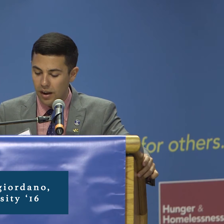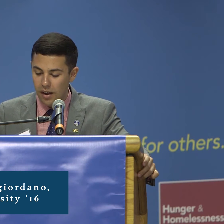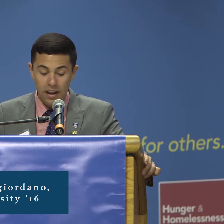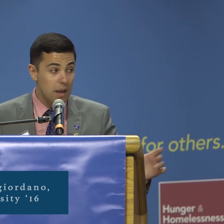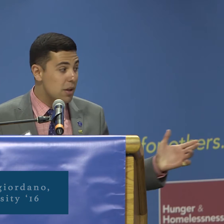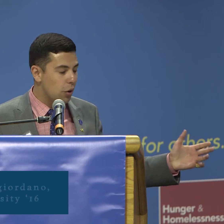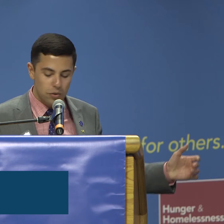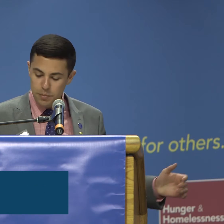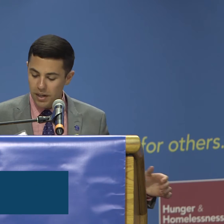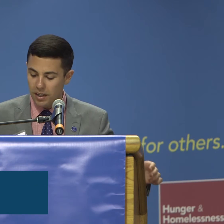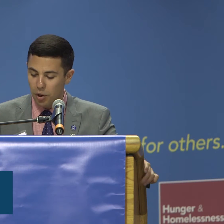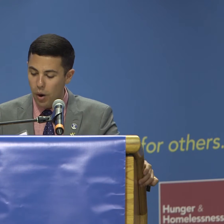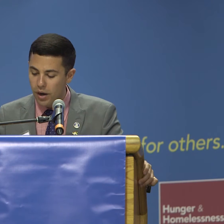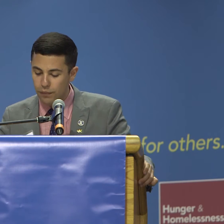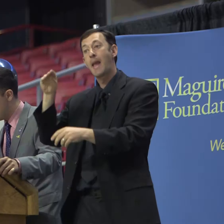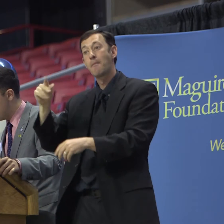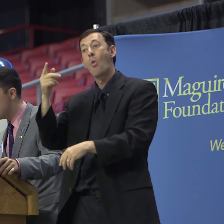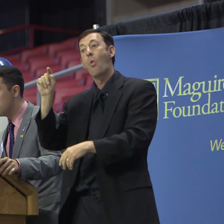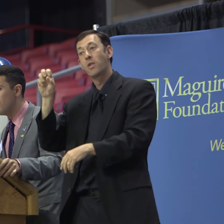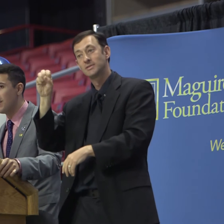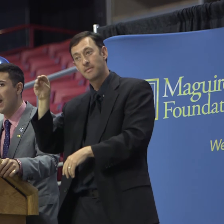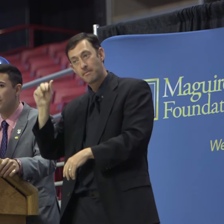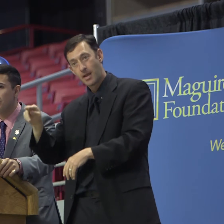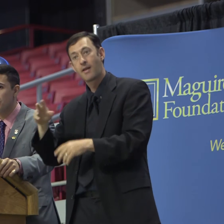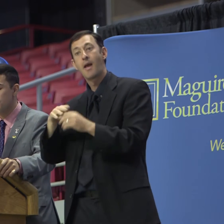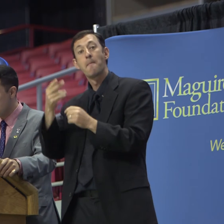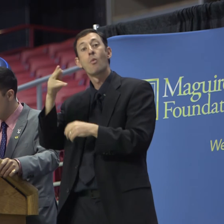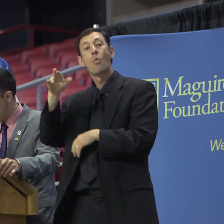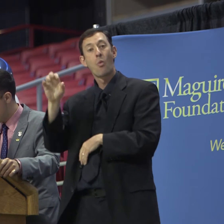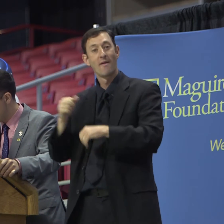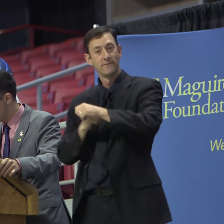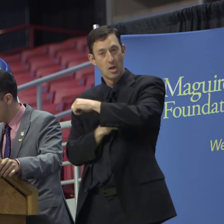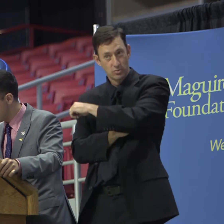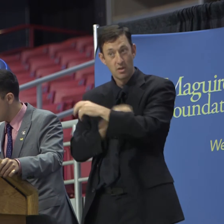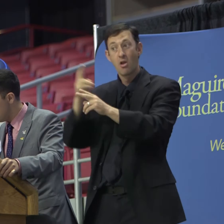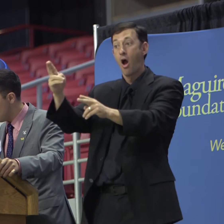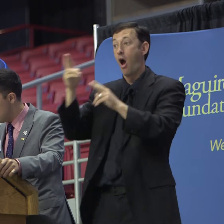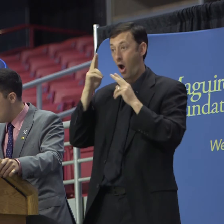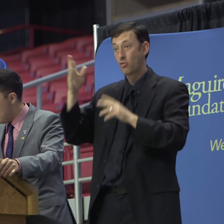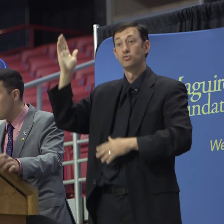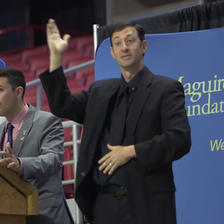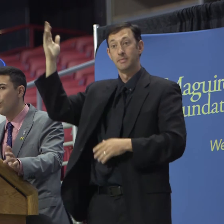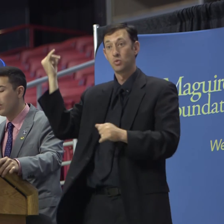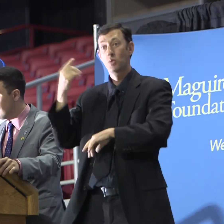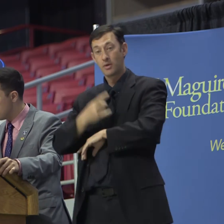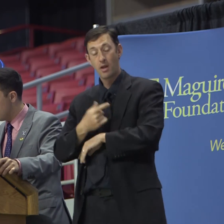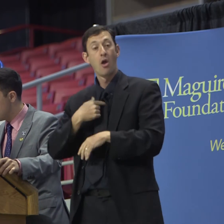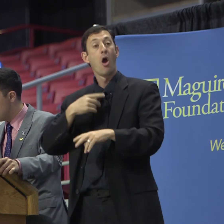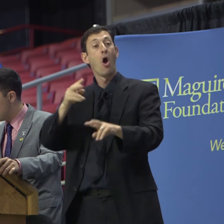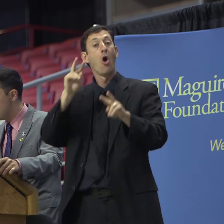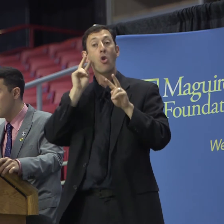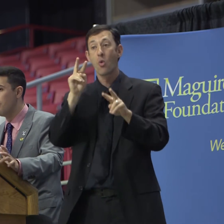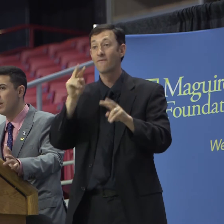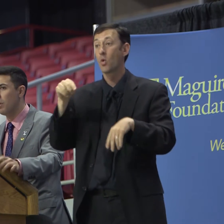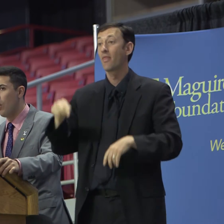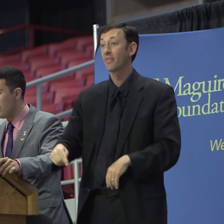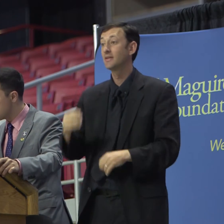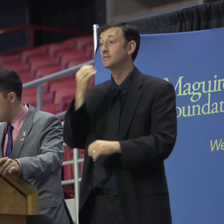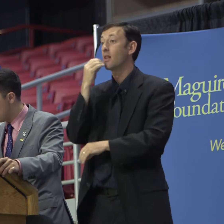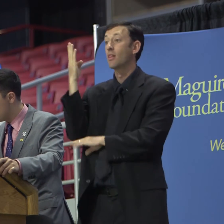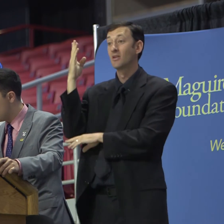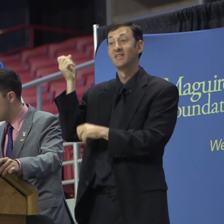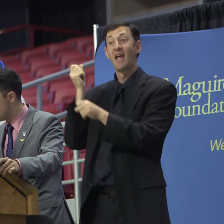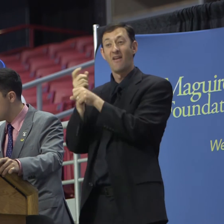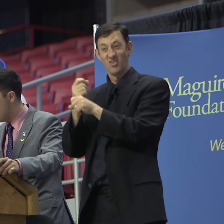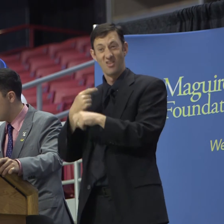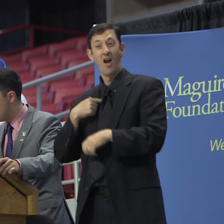Maguire, Amy Holdsman, and the Maguire Foundation for the honor to speak today. I look forward to this luncheon every year. I've been a Maguire